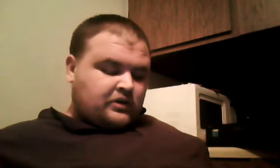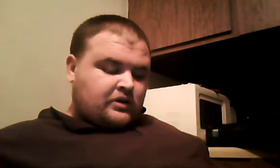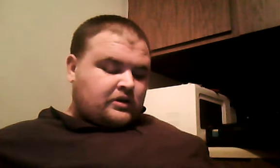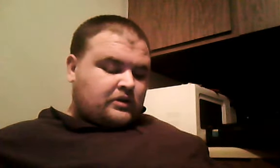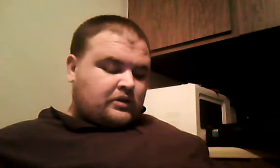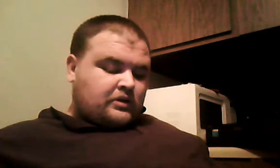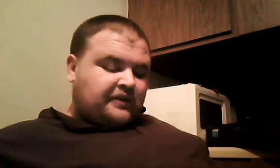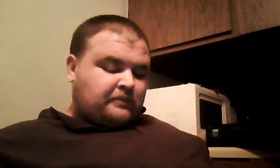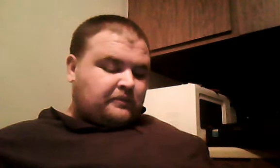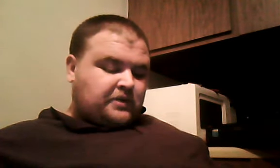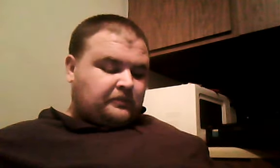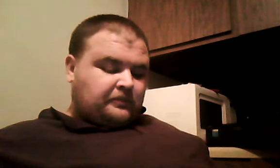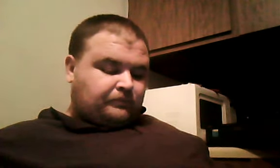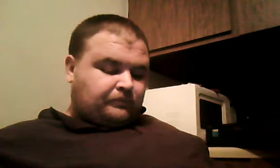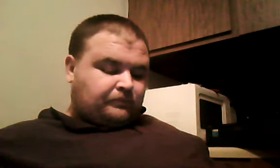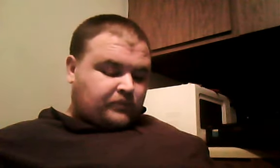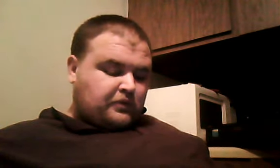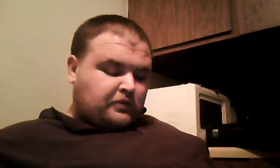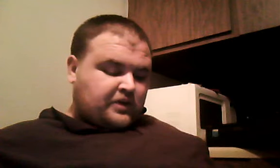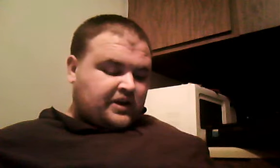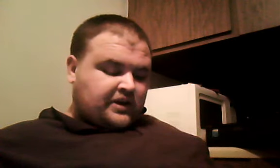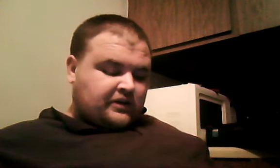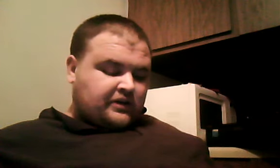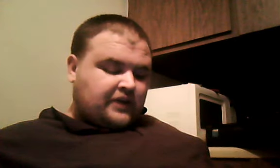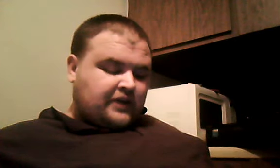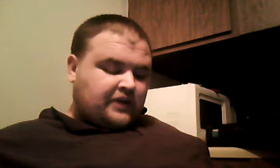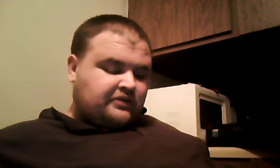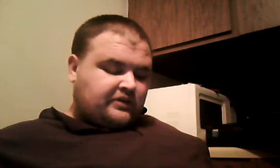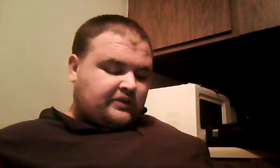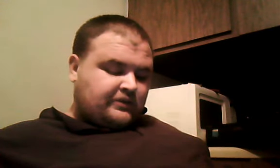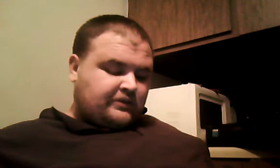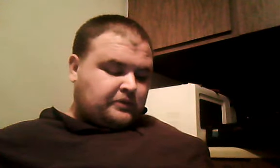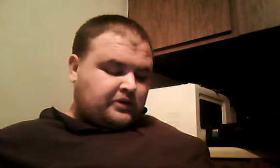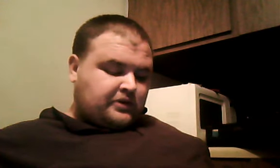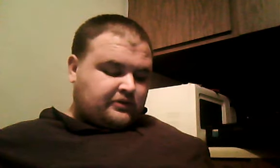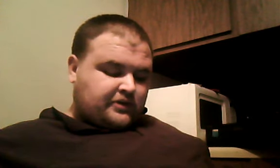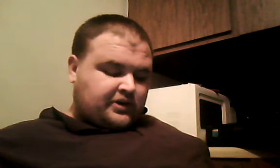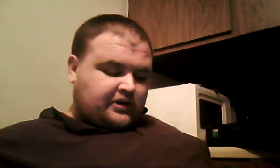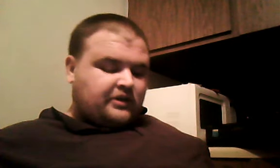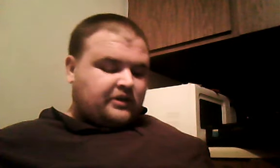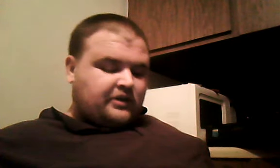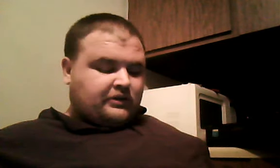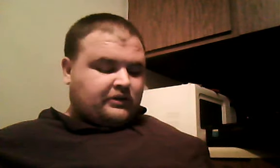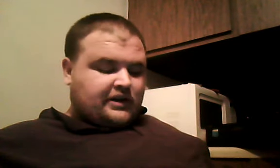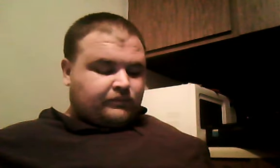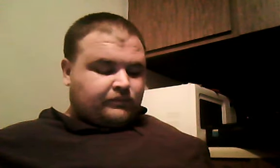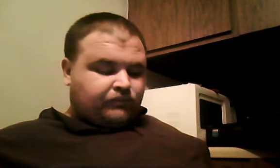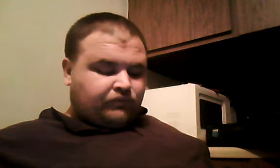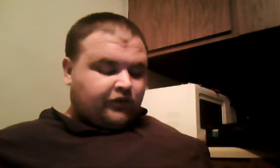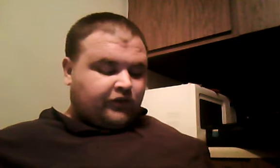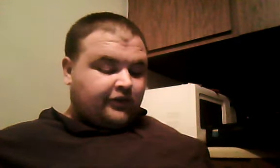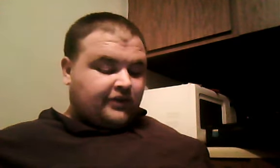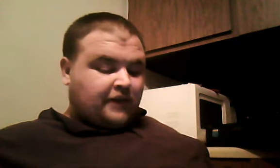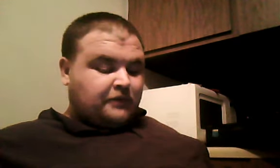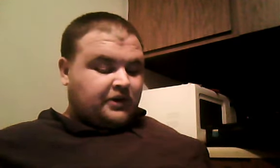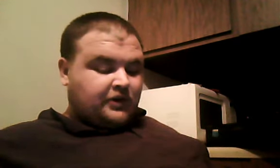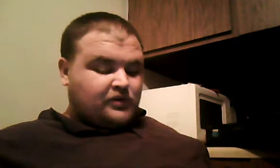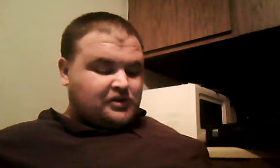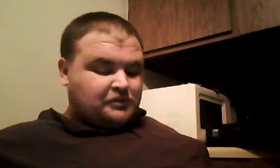When Ravi didn't beat Bubba Ray, AJ Styles appeared in the ring, or in the crowd. The eldest guy beat ODB